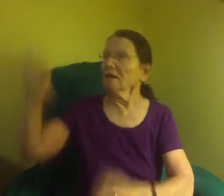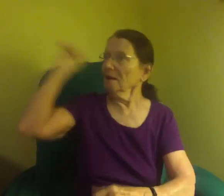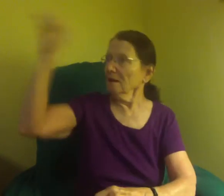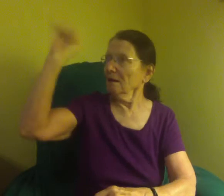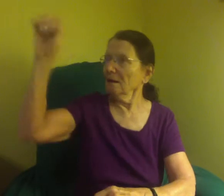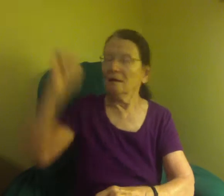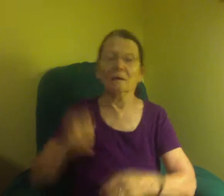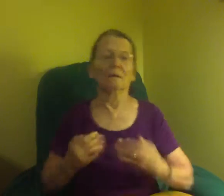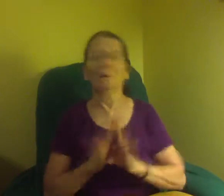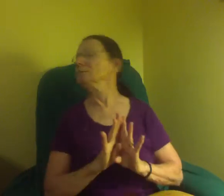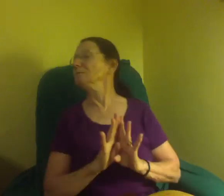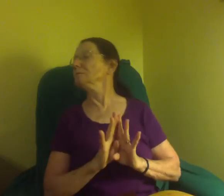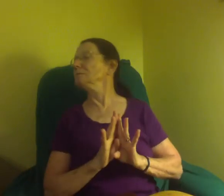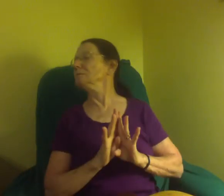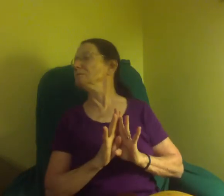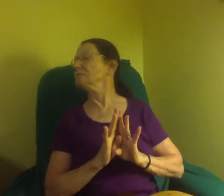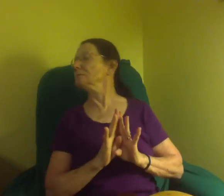I don't know.